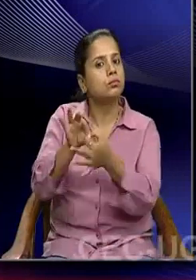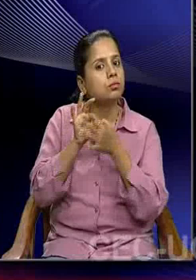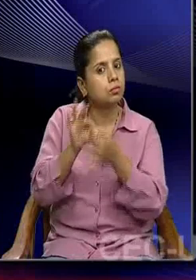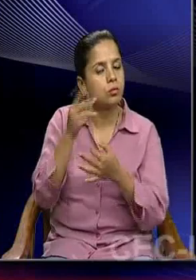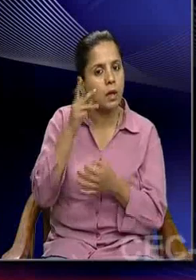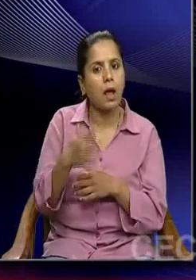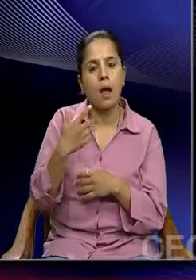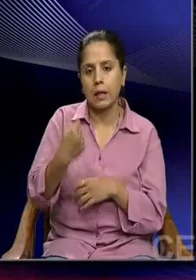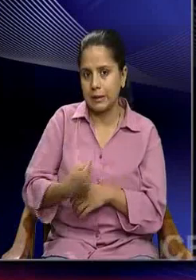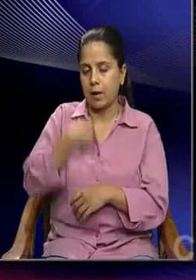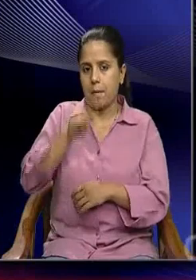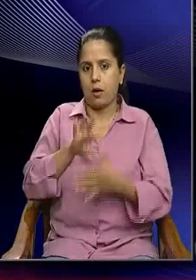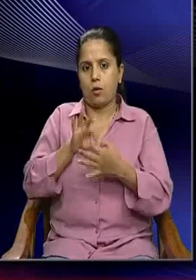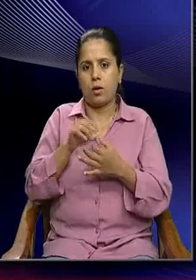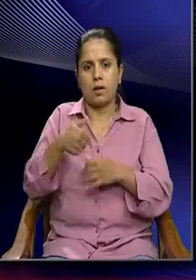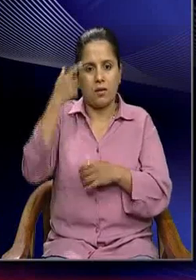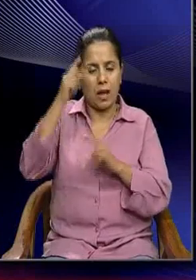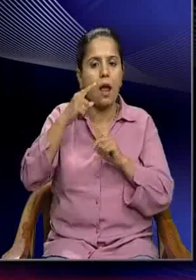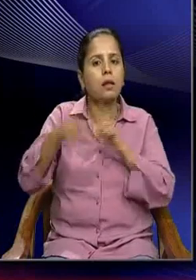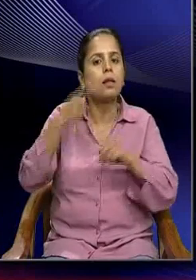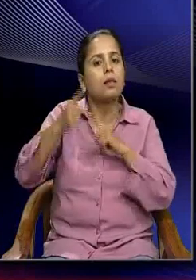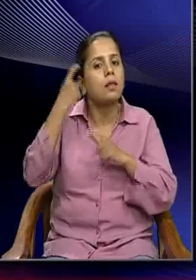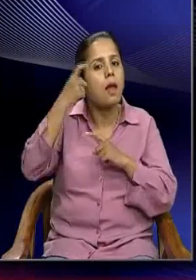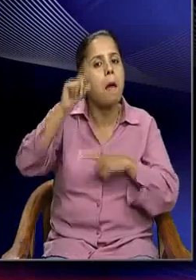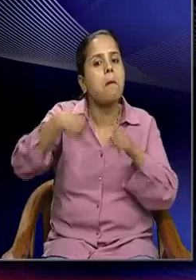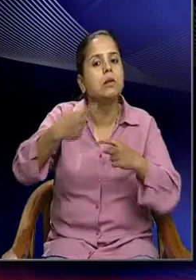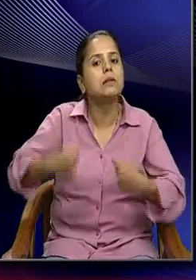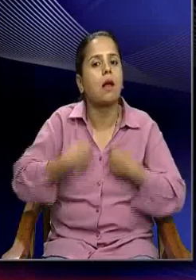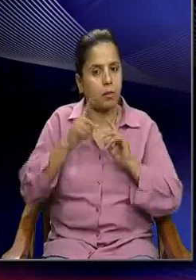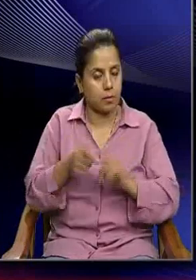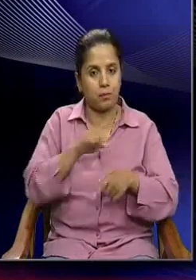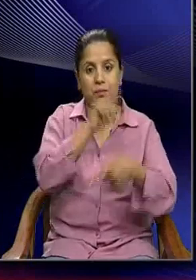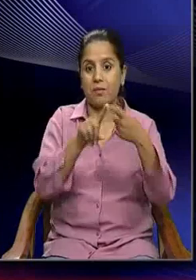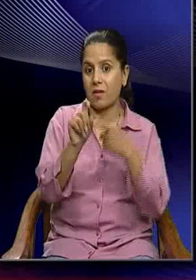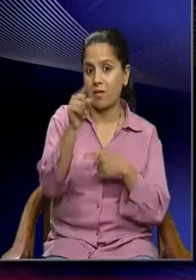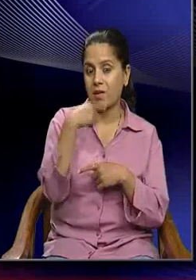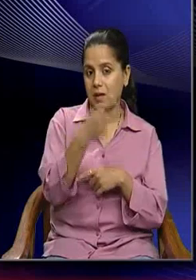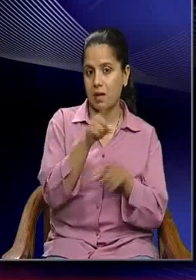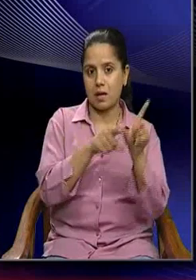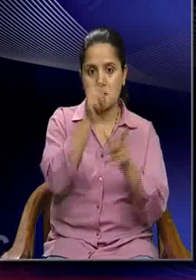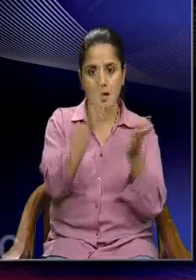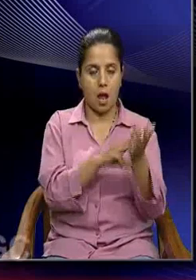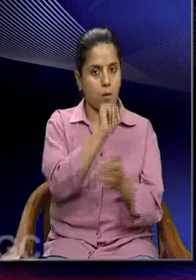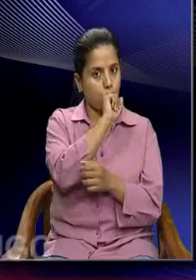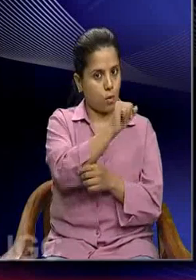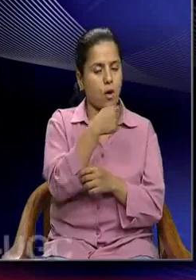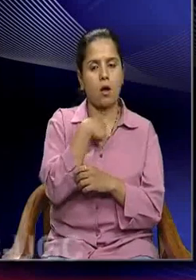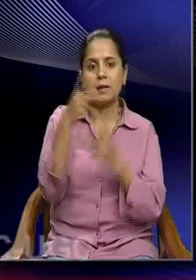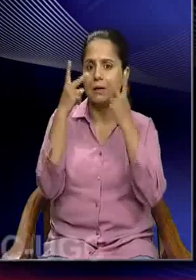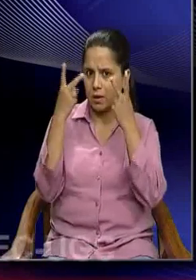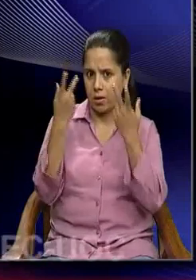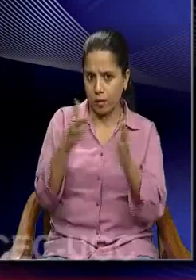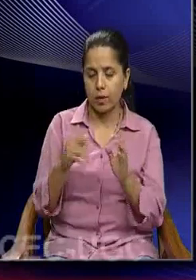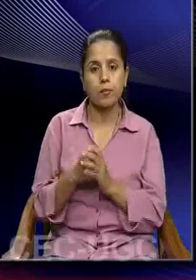with oneself. So in the first one, which is Yam, we saw that